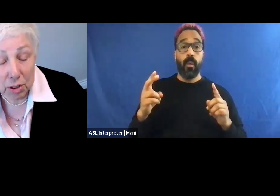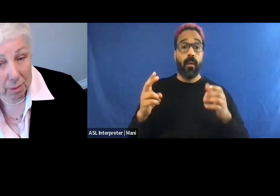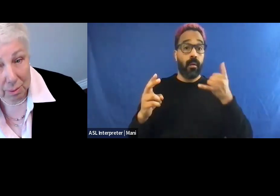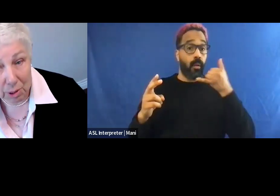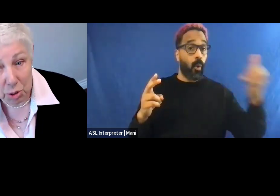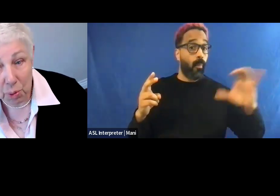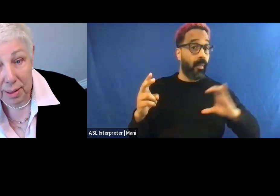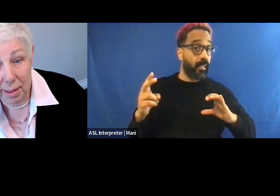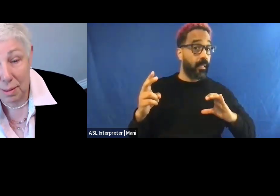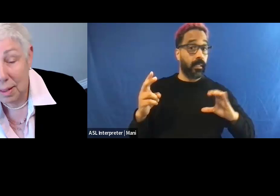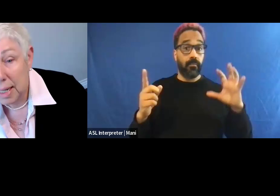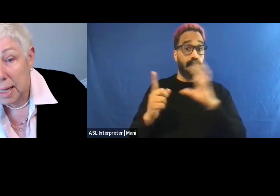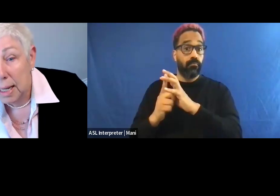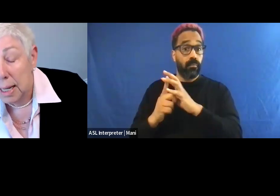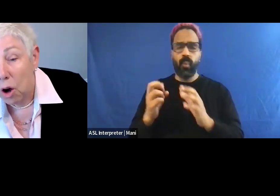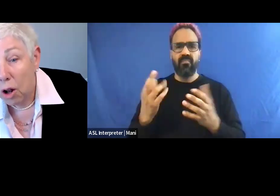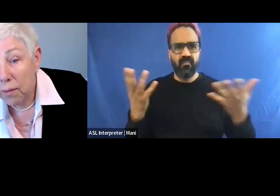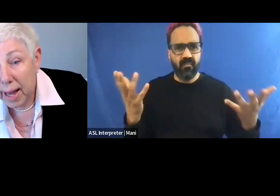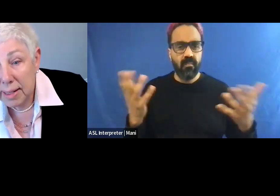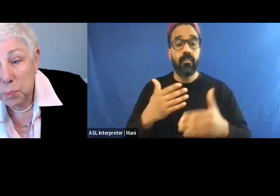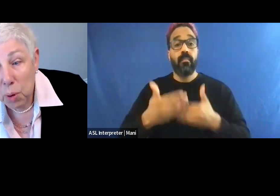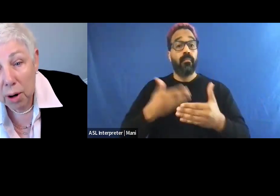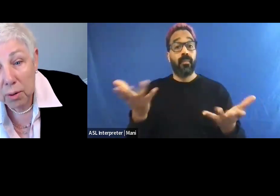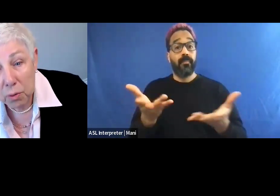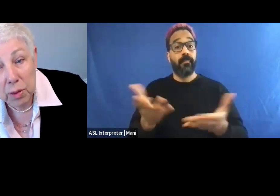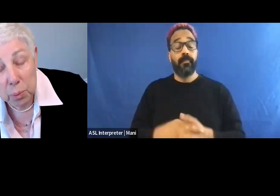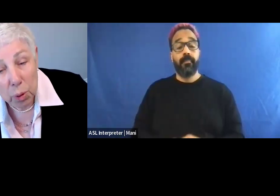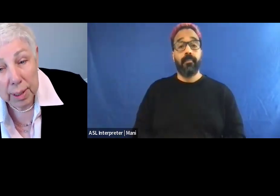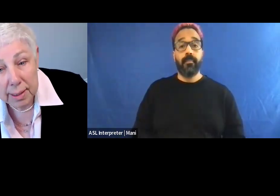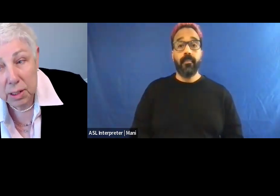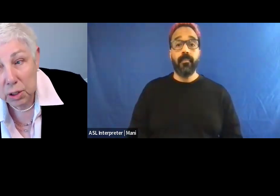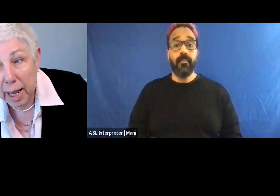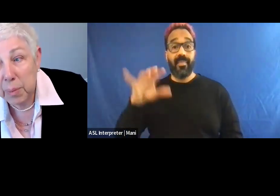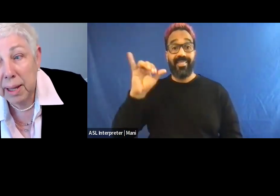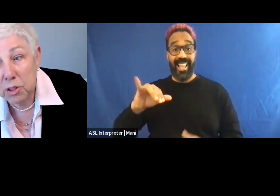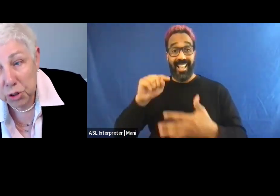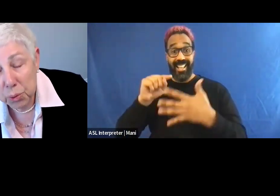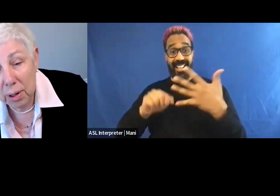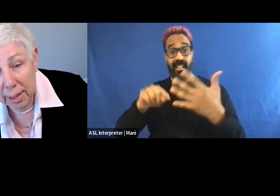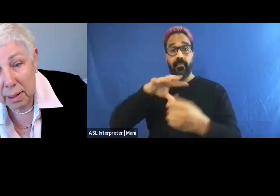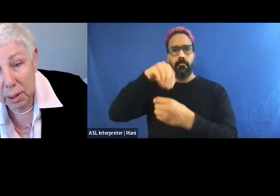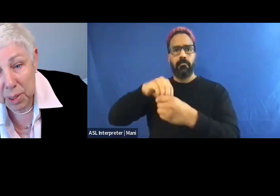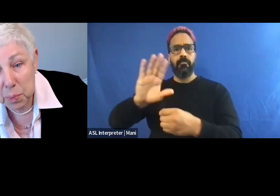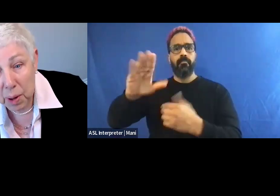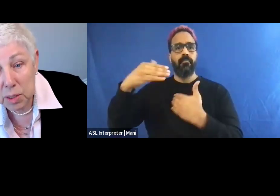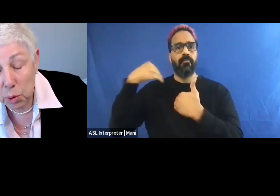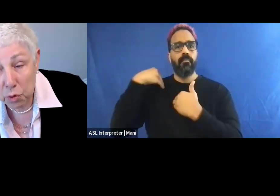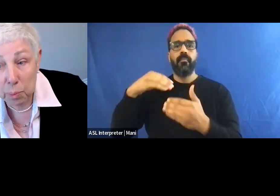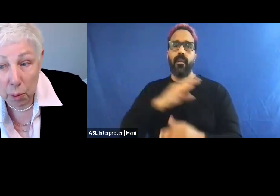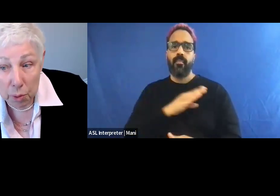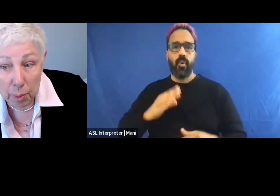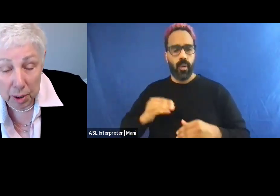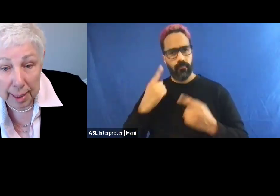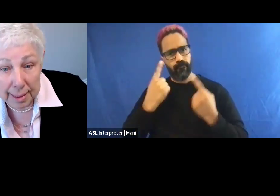enforcement? What's your process? All of that is part of what the board needs to look at because you are legally responsible